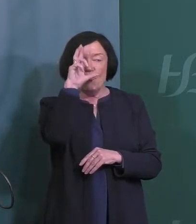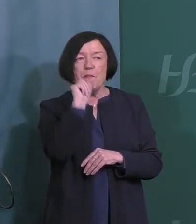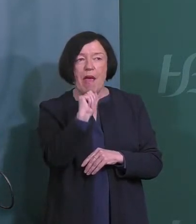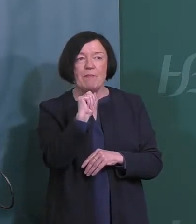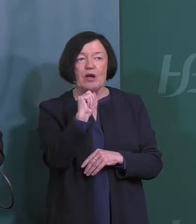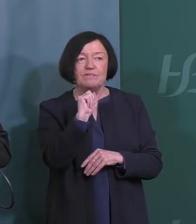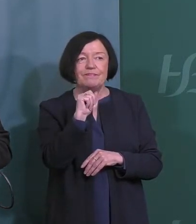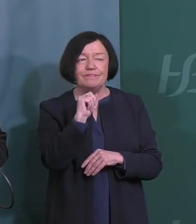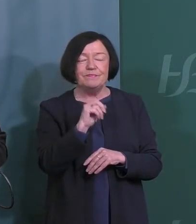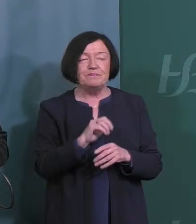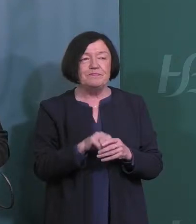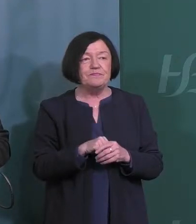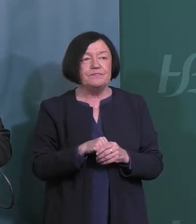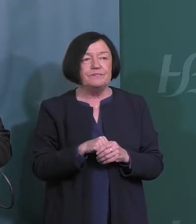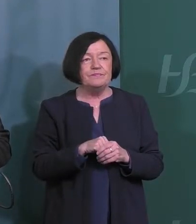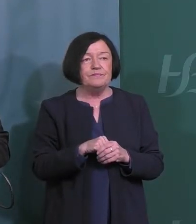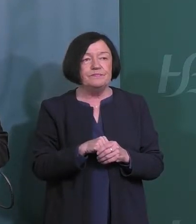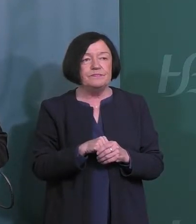remember that as well,